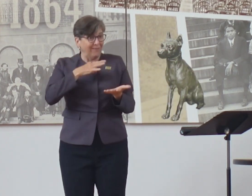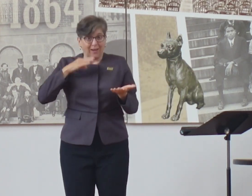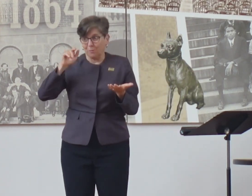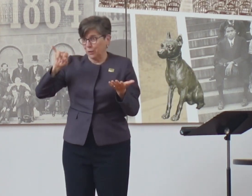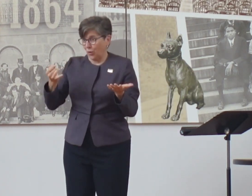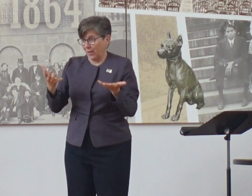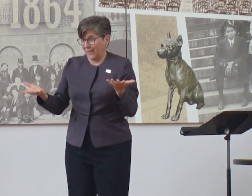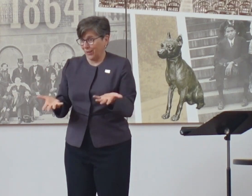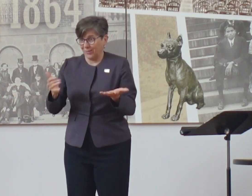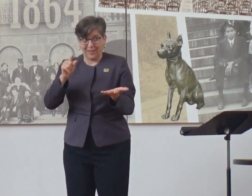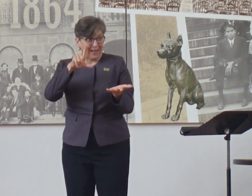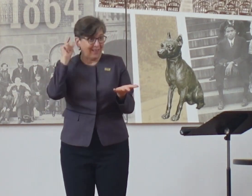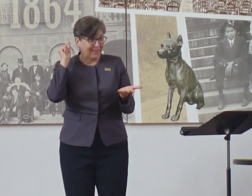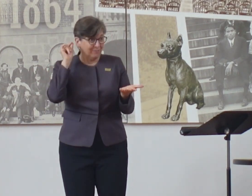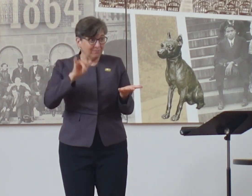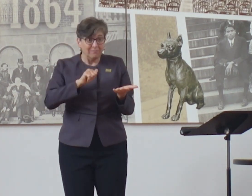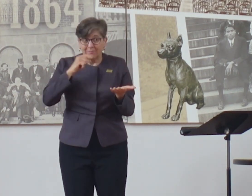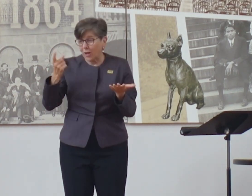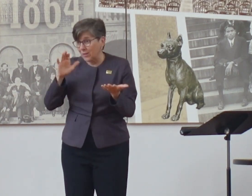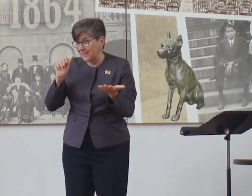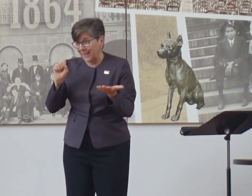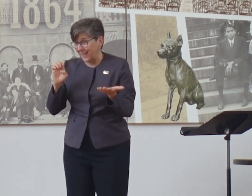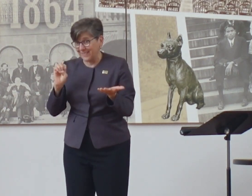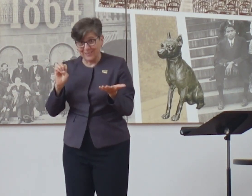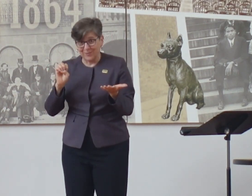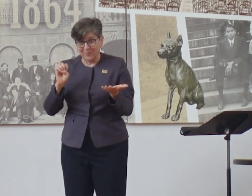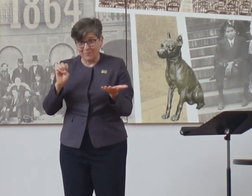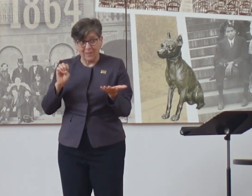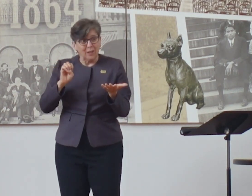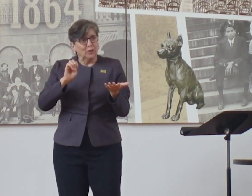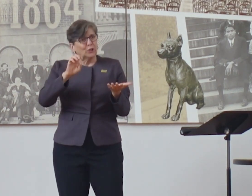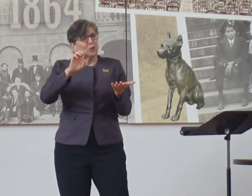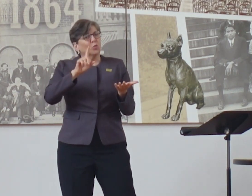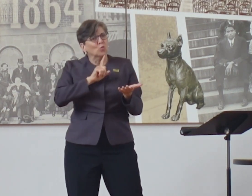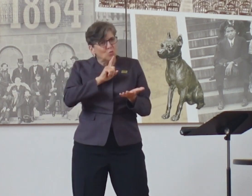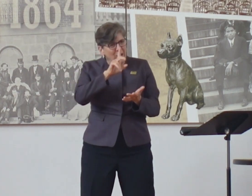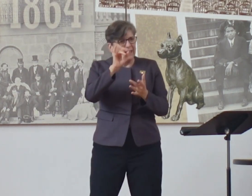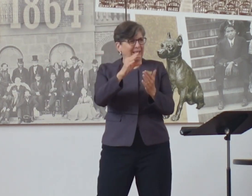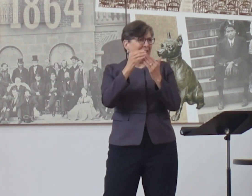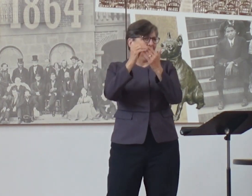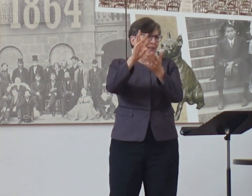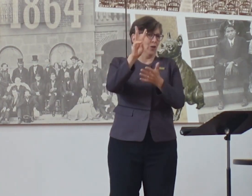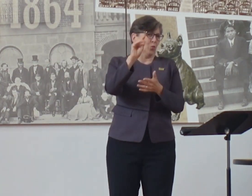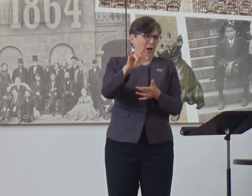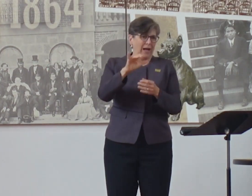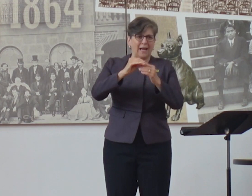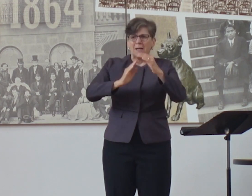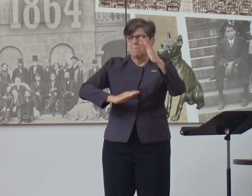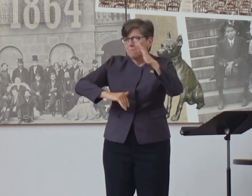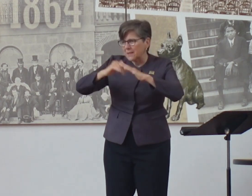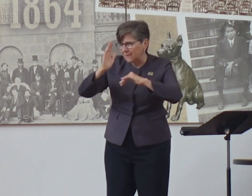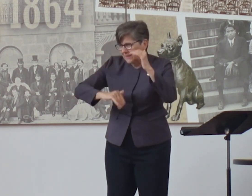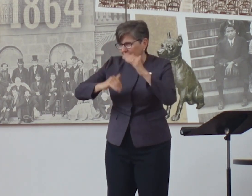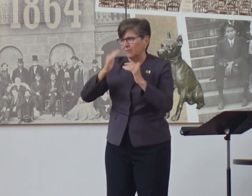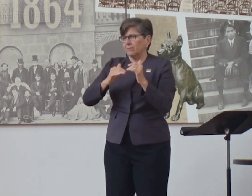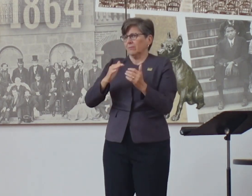Gallaudet. And now we have, of course, the majority of individuals here with PhDs who are working as faculty members who are deaf. She led the